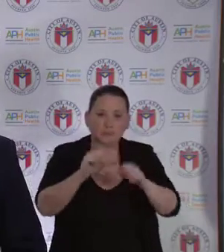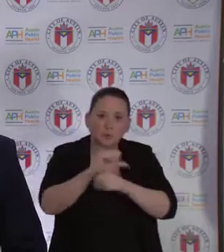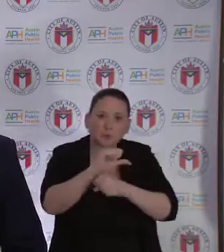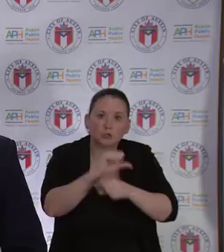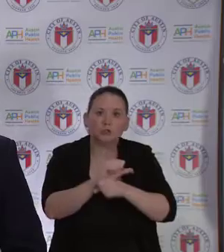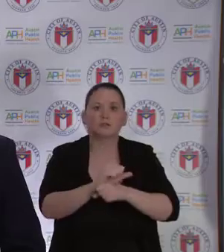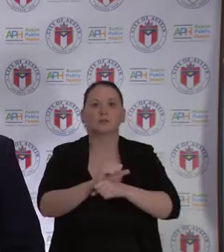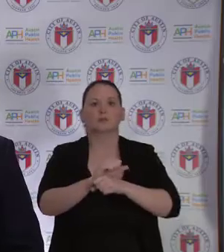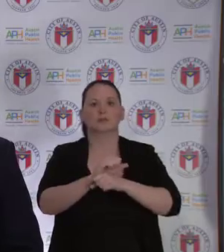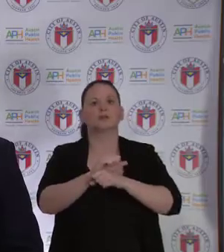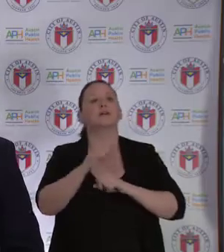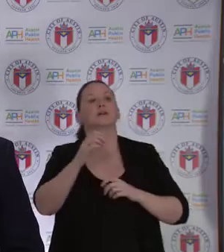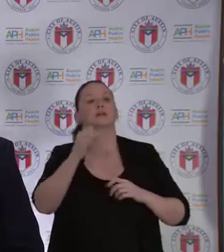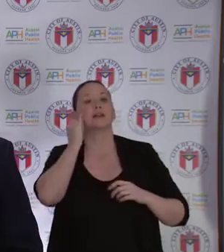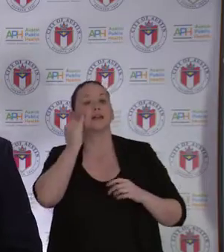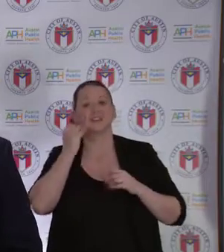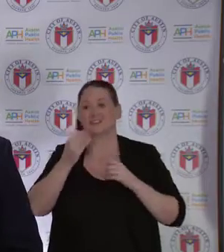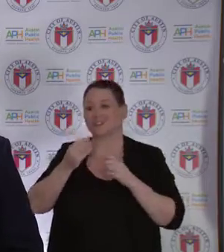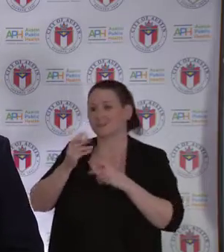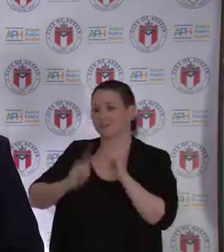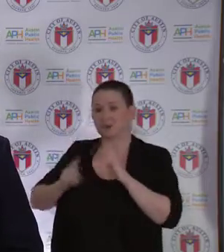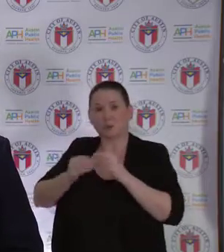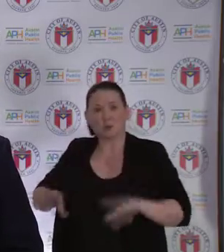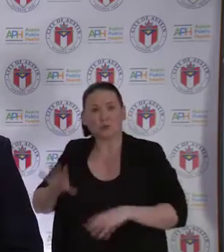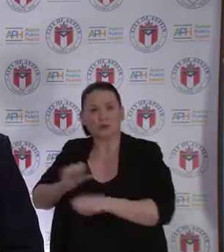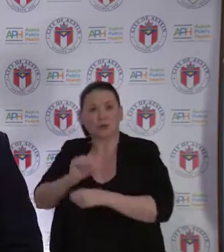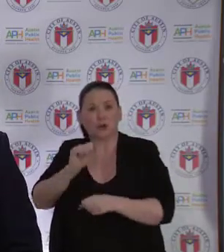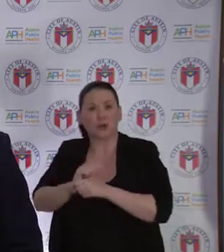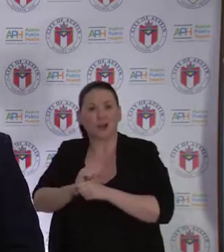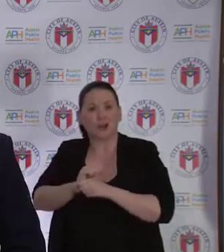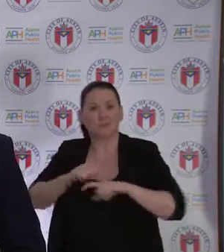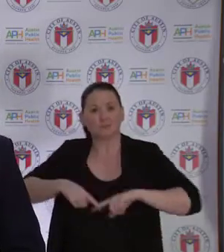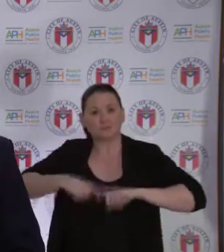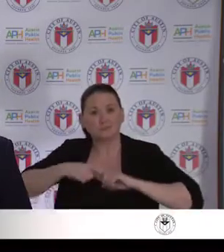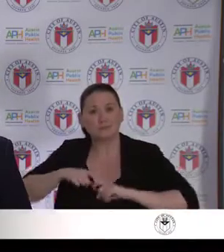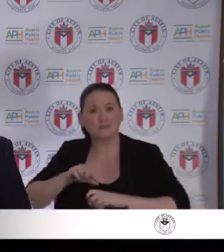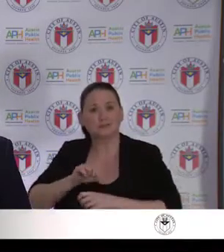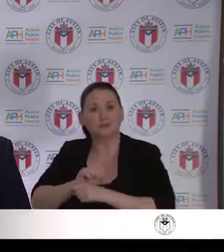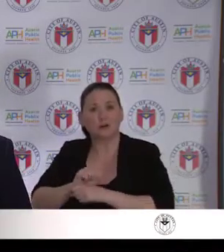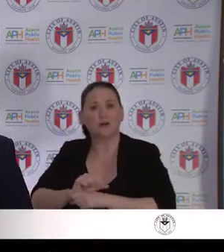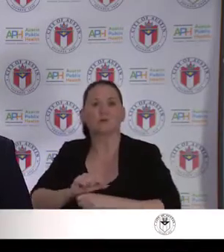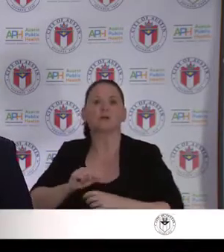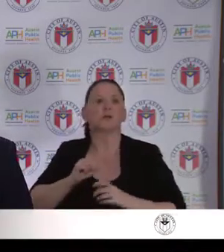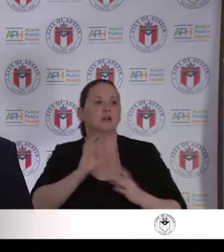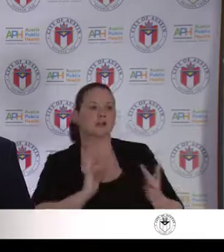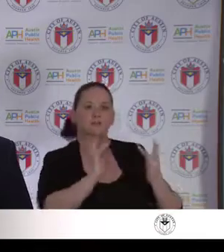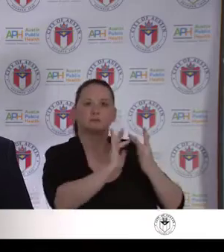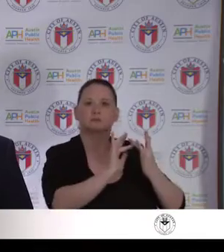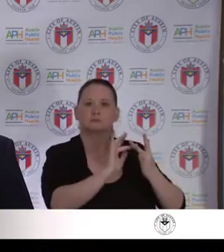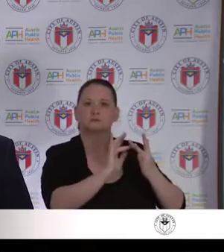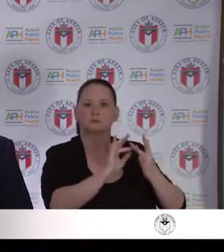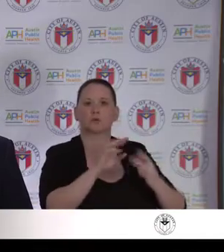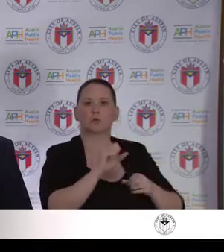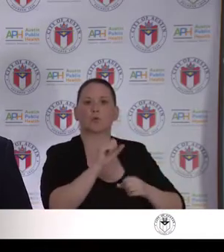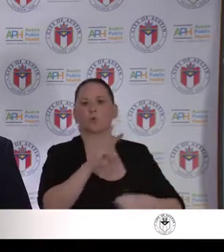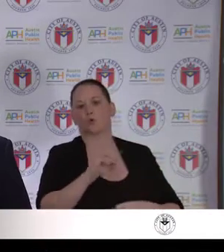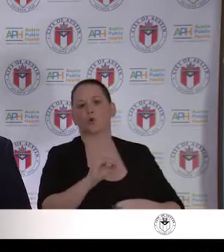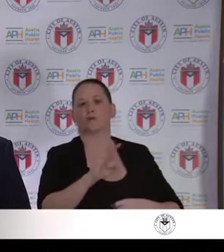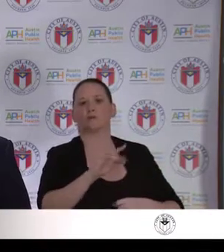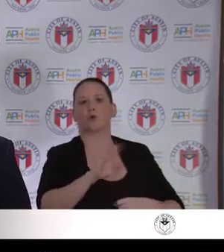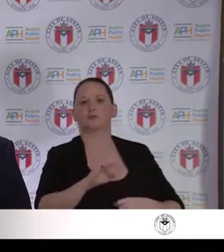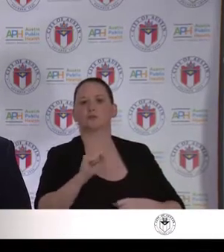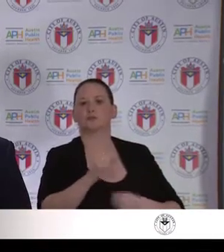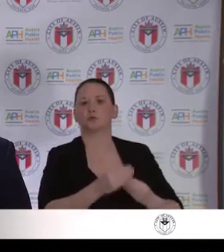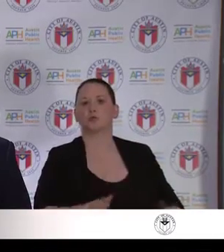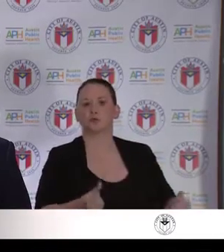payroll. Folks that are losing their jobs or being furloughed, reach out to Workforce Solutions because they have assistance and help again,